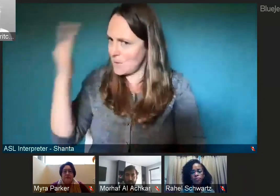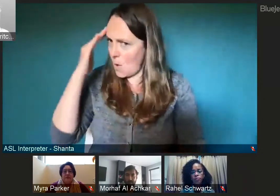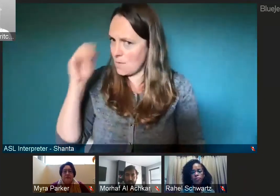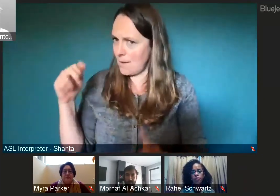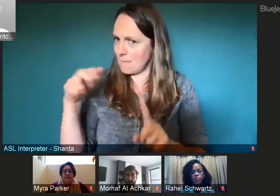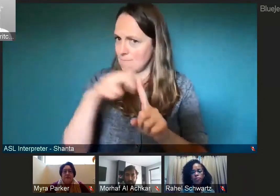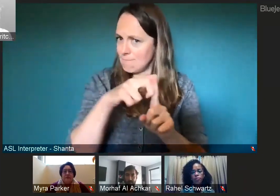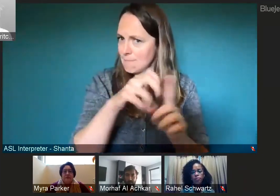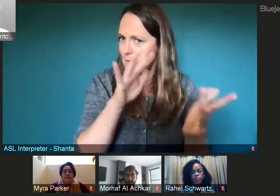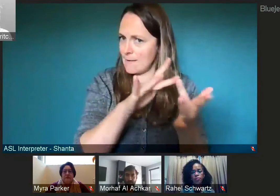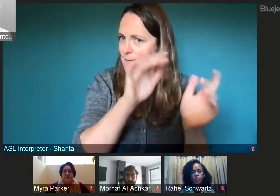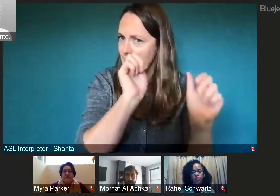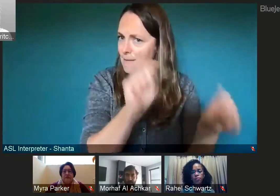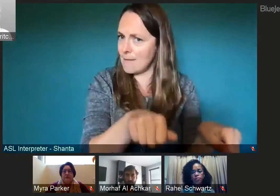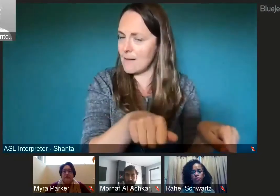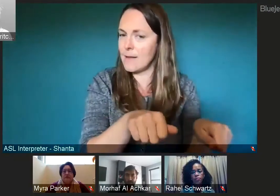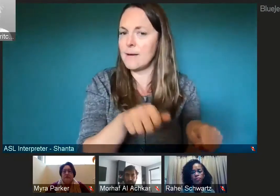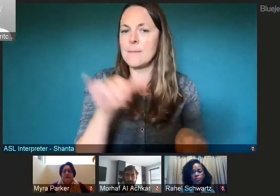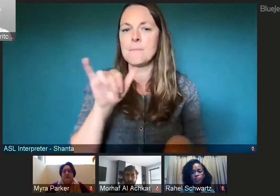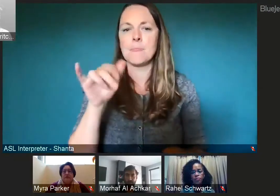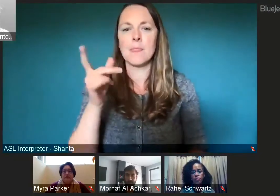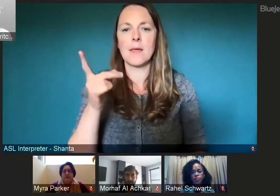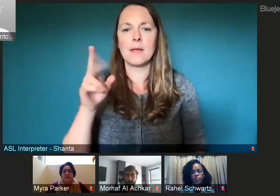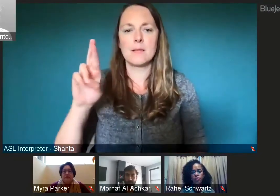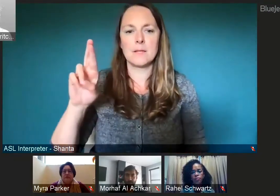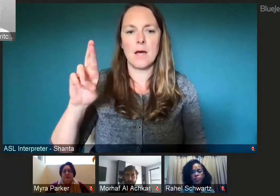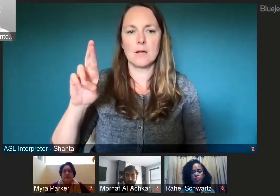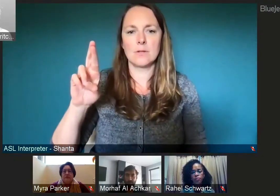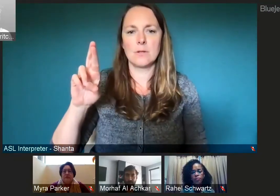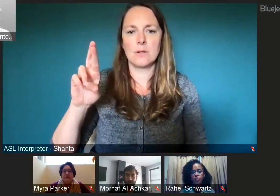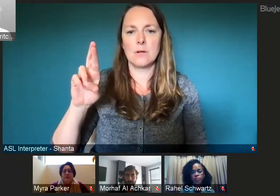like Dr. Mohaf said,